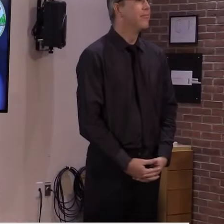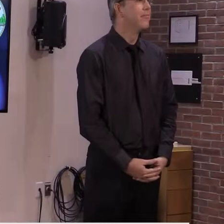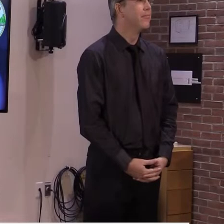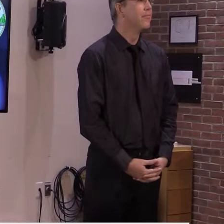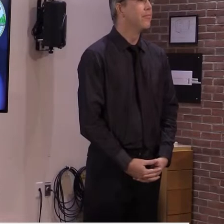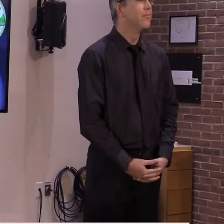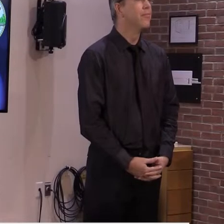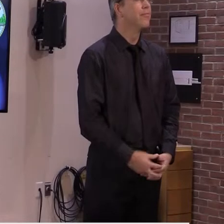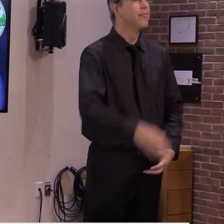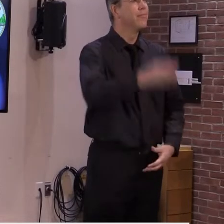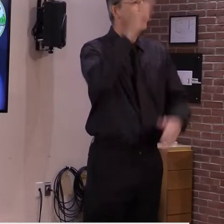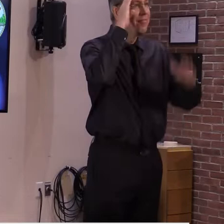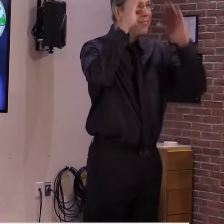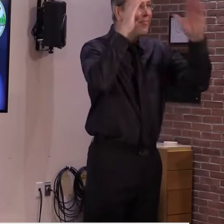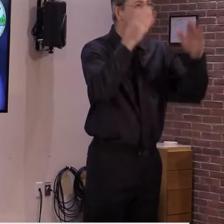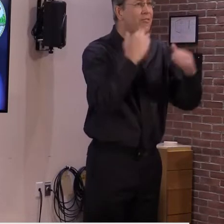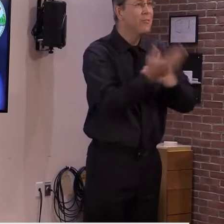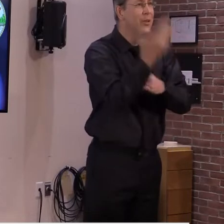Good morning.